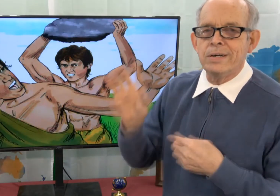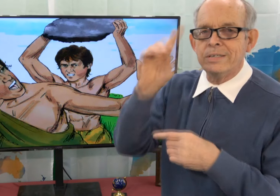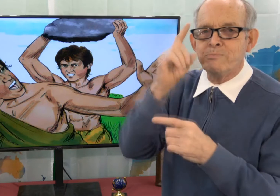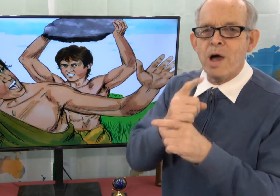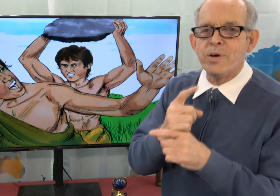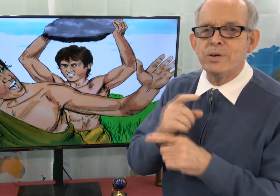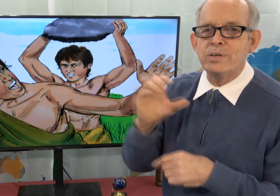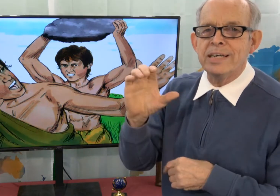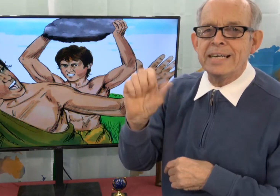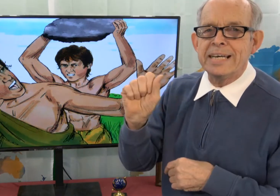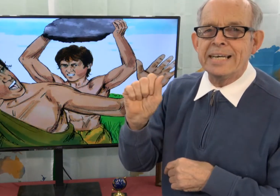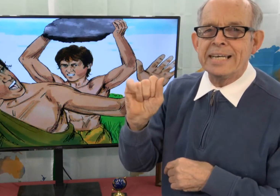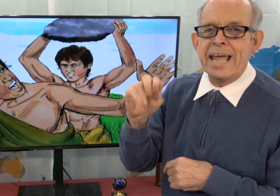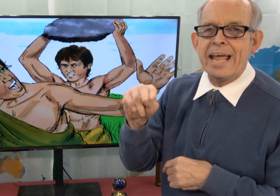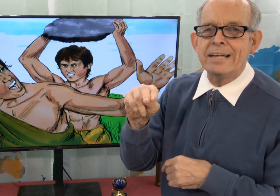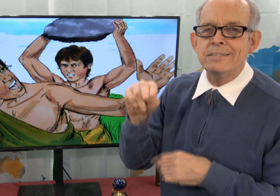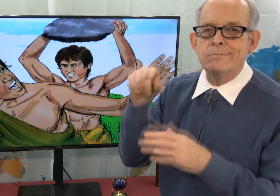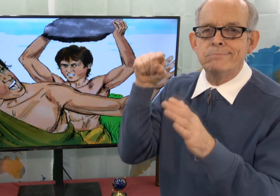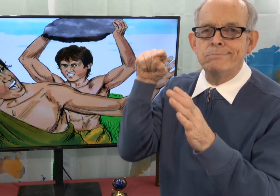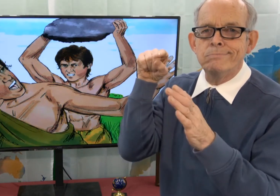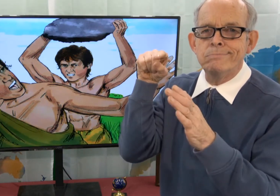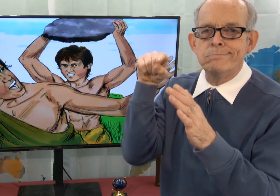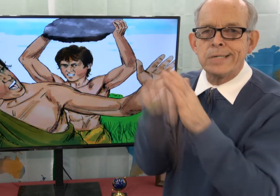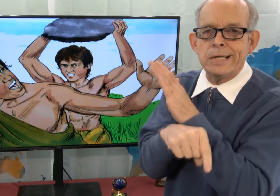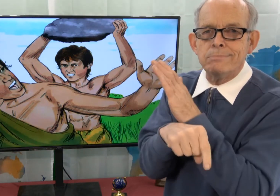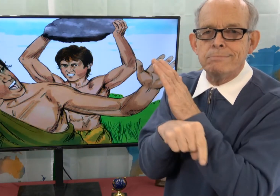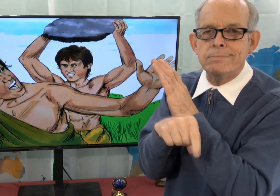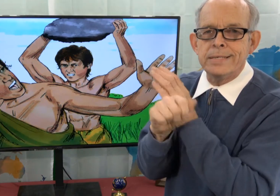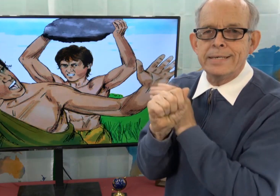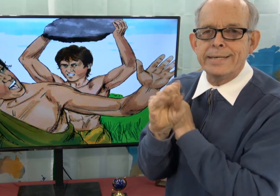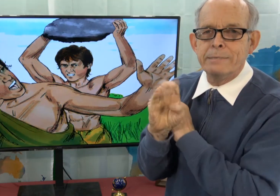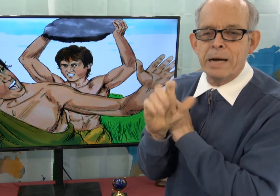His brother, Cain, killed him, Abel.